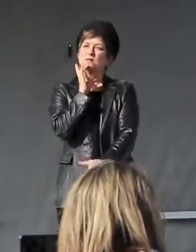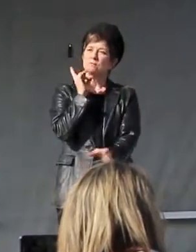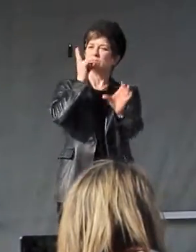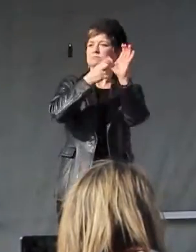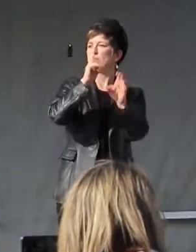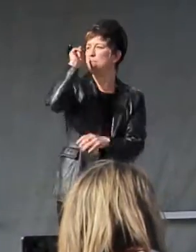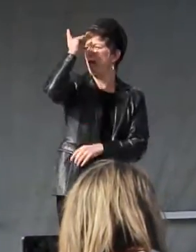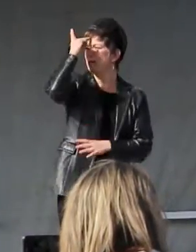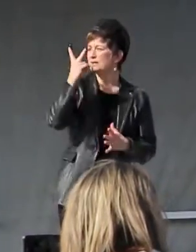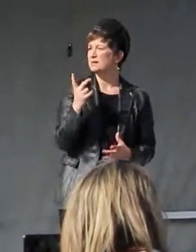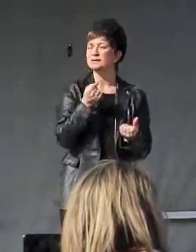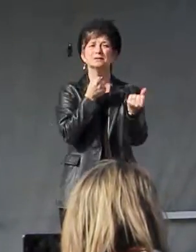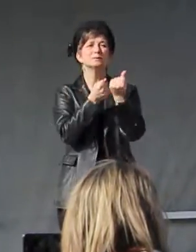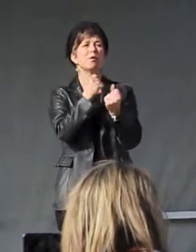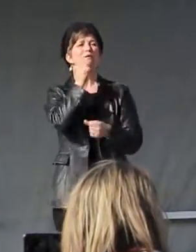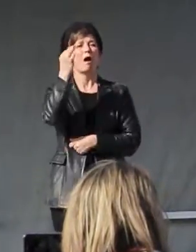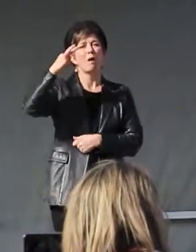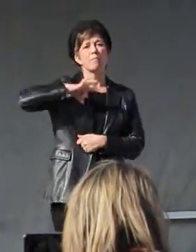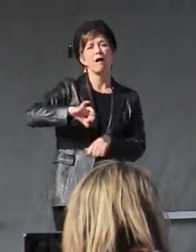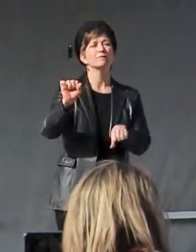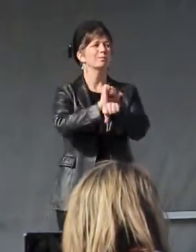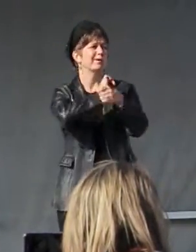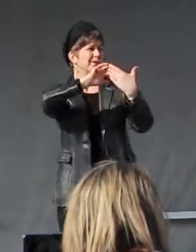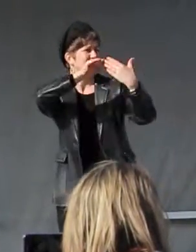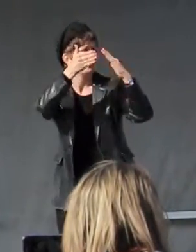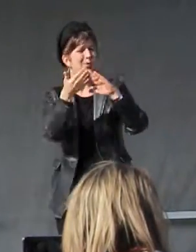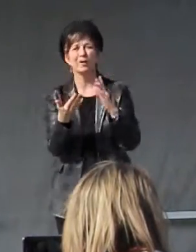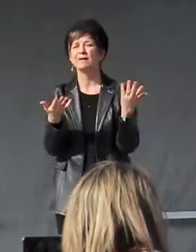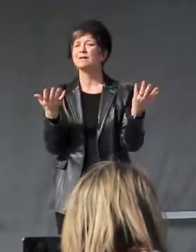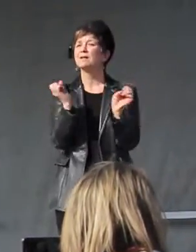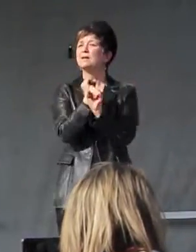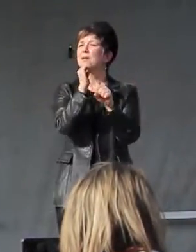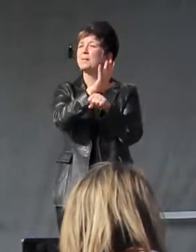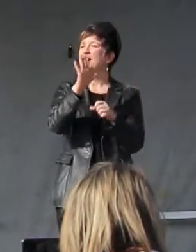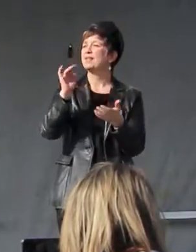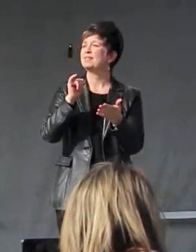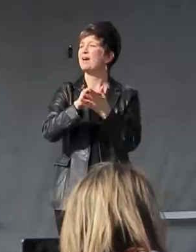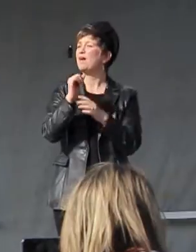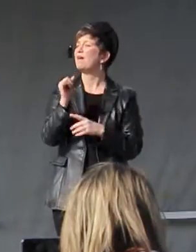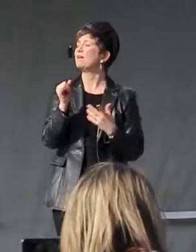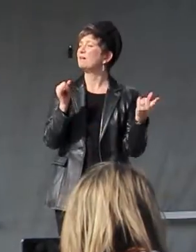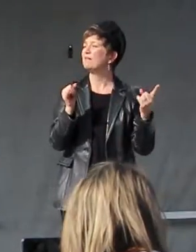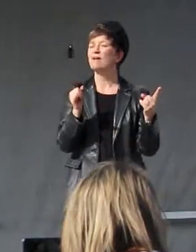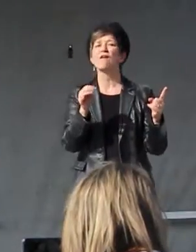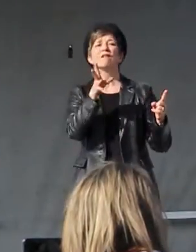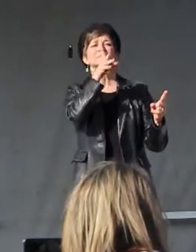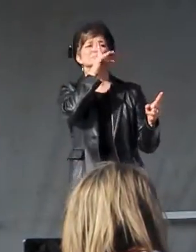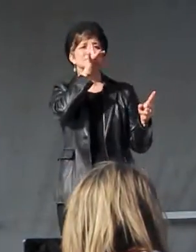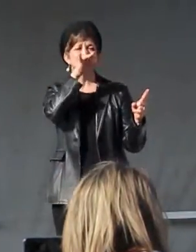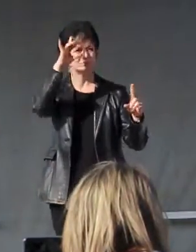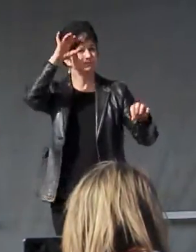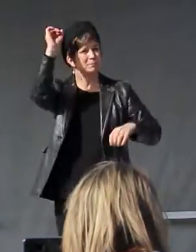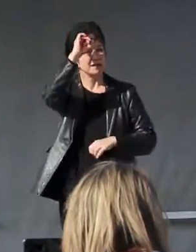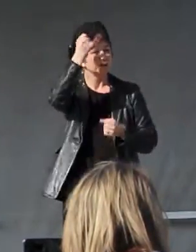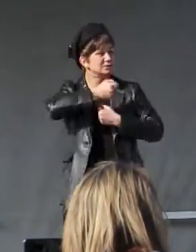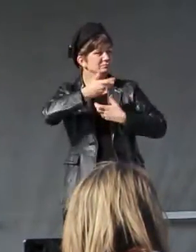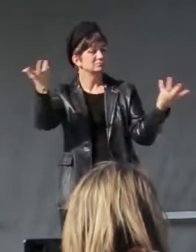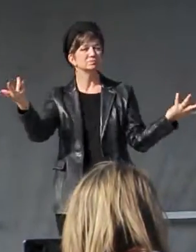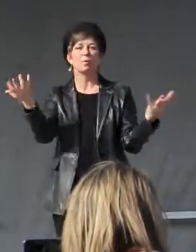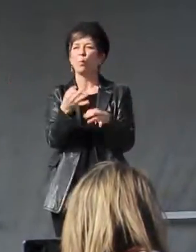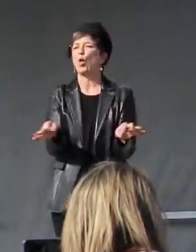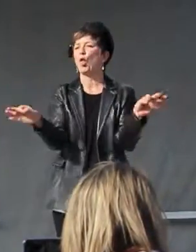politics, to support nonprofits, to work in the community, to make their now magnified voices heard is worth every